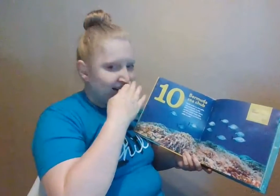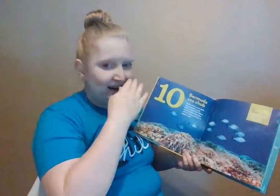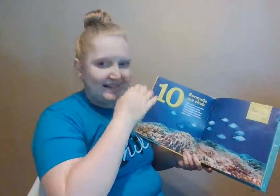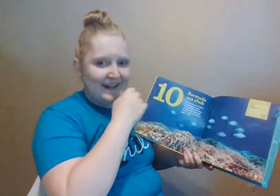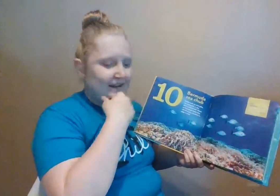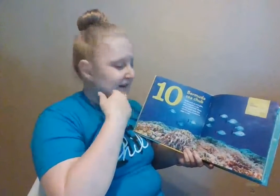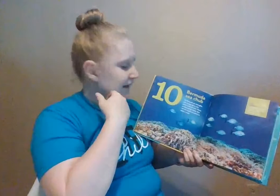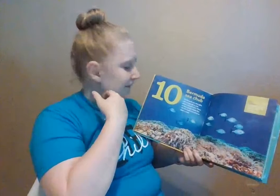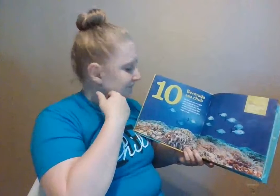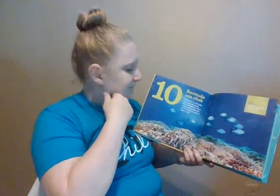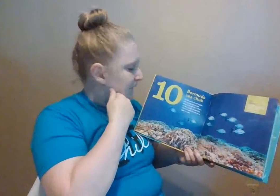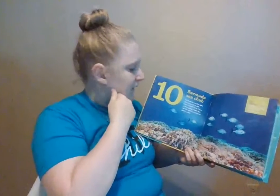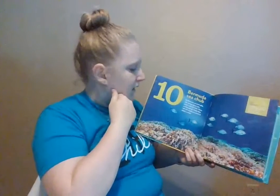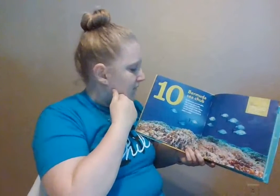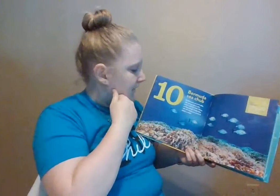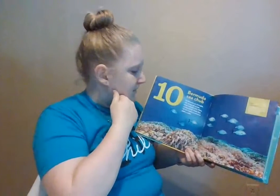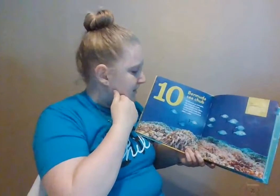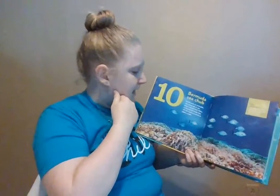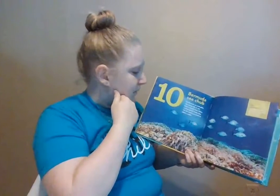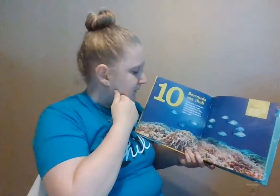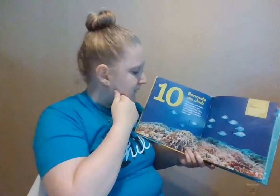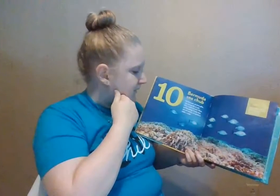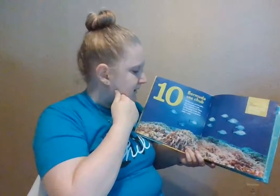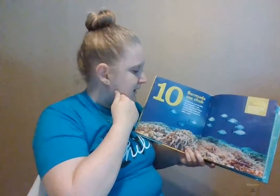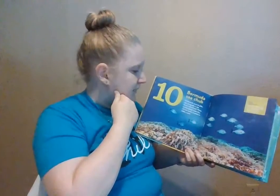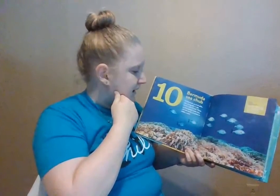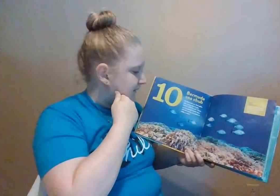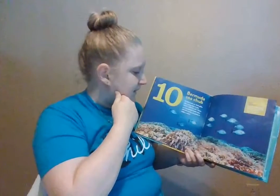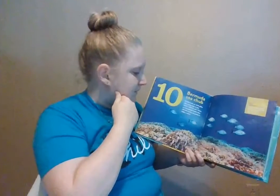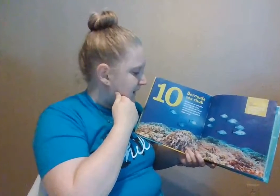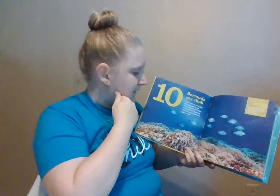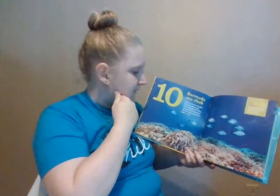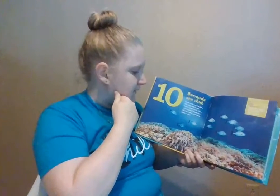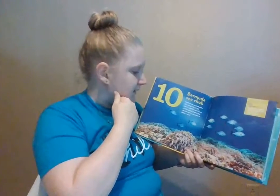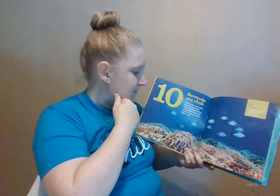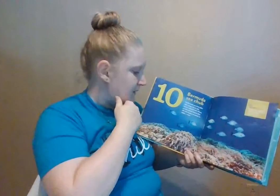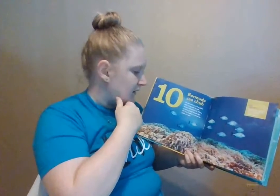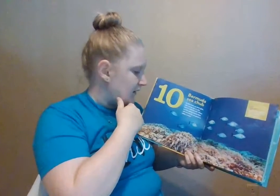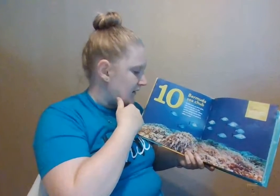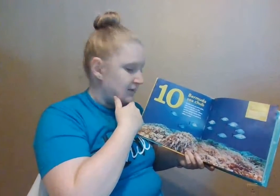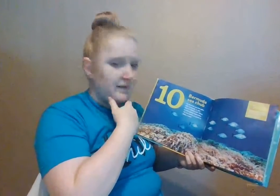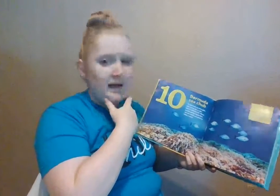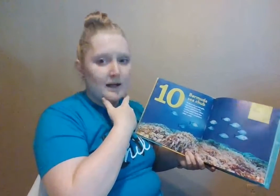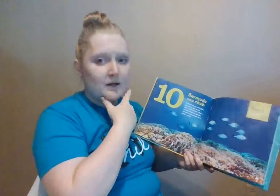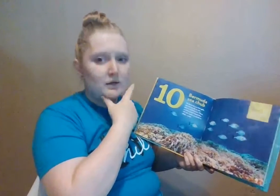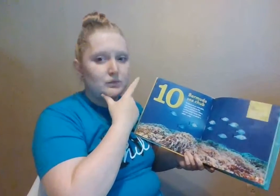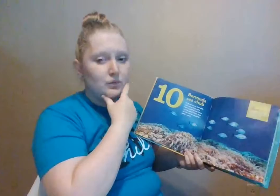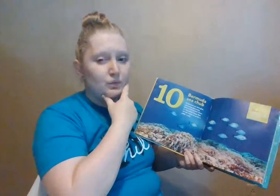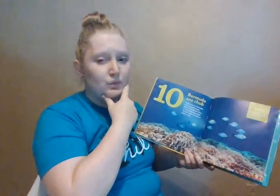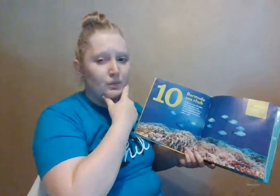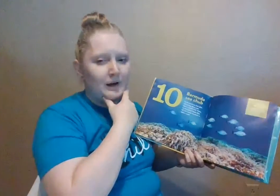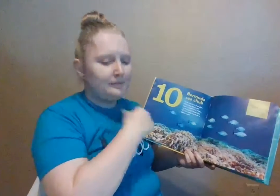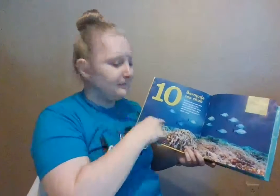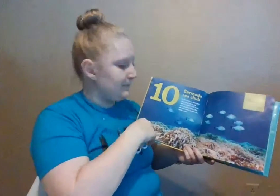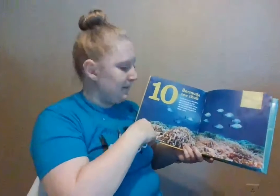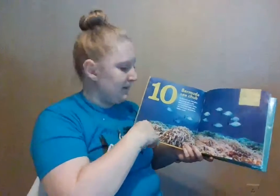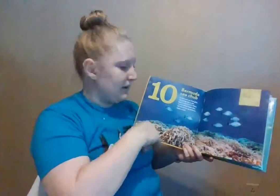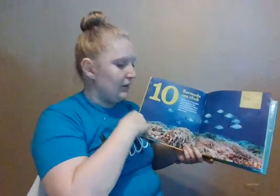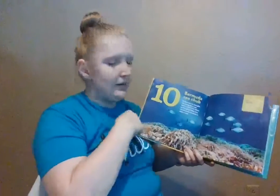Sorry, I had to yawn. Maybe they will visit nearby sea plants to nibble a snack. Ooh, maybe they're going